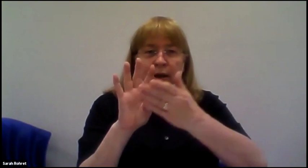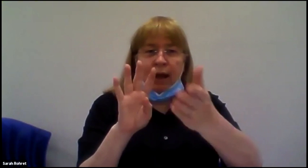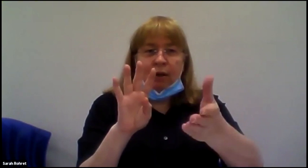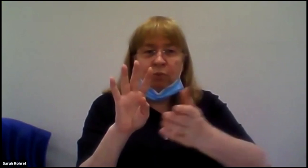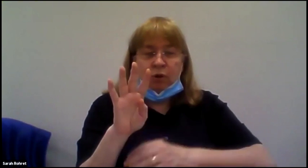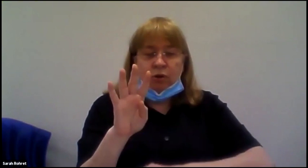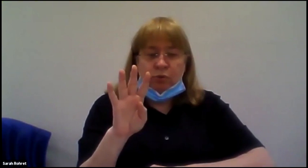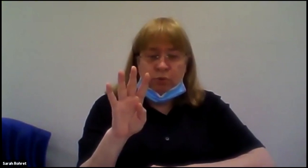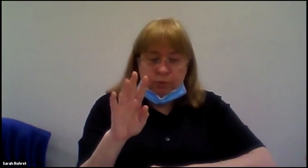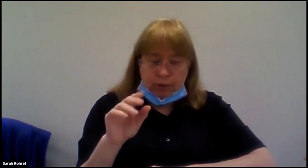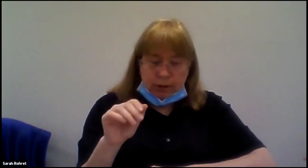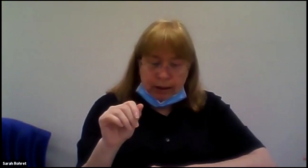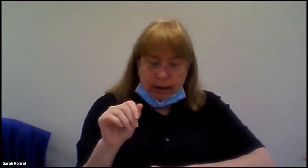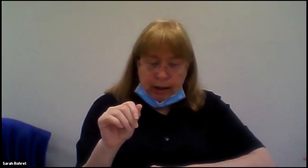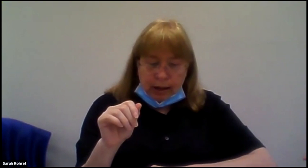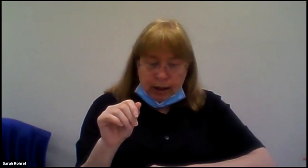out towards you.